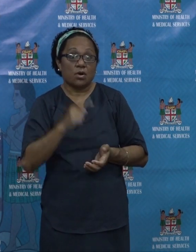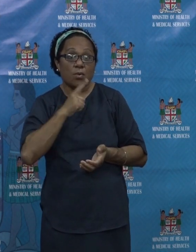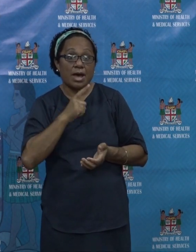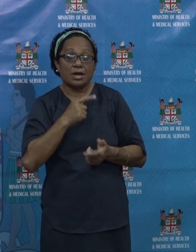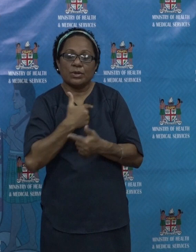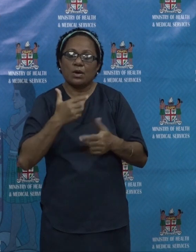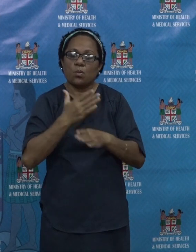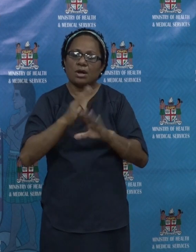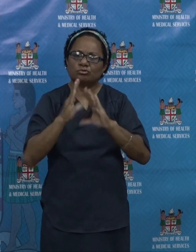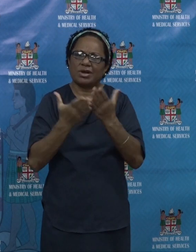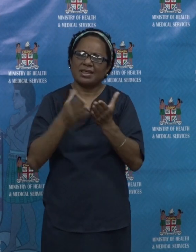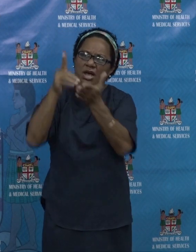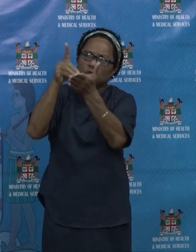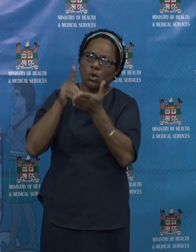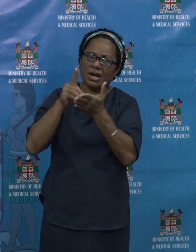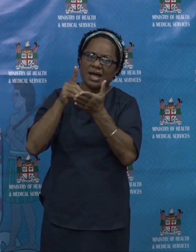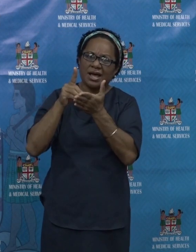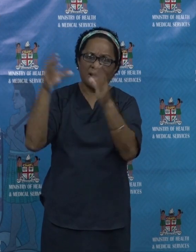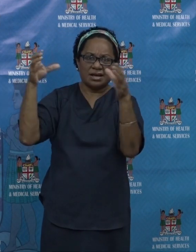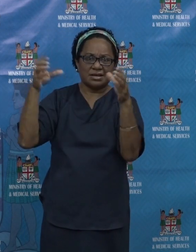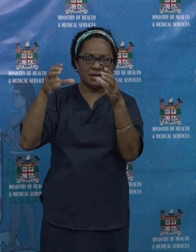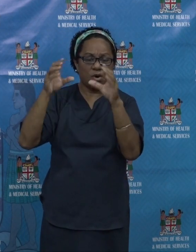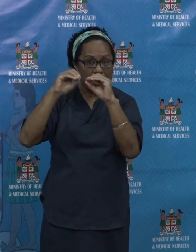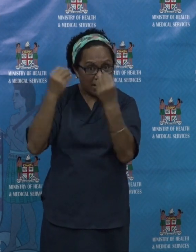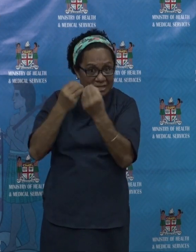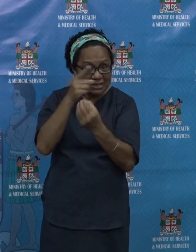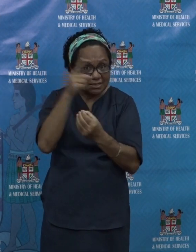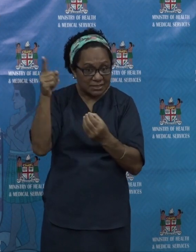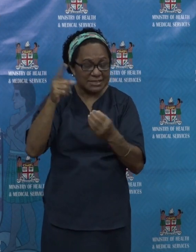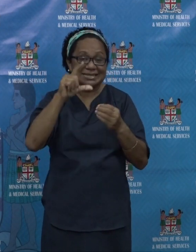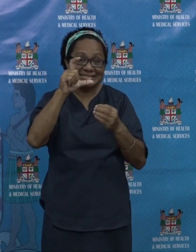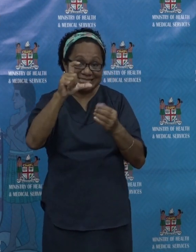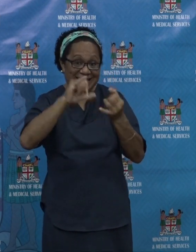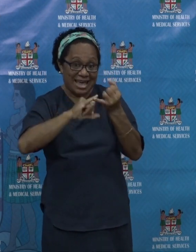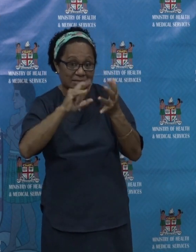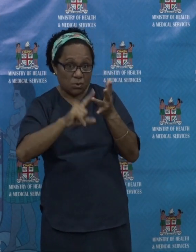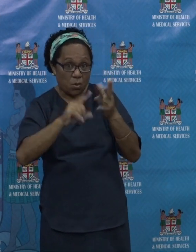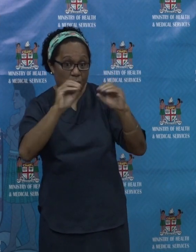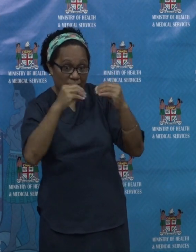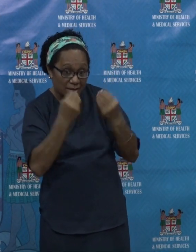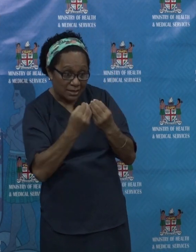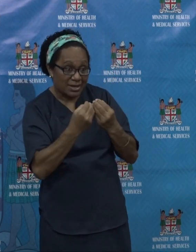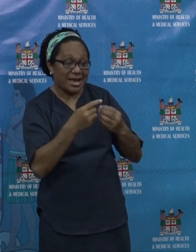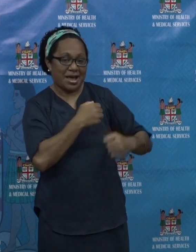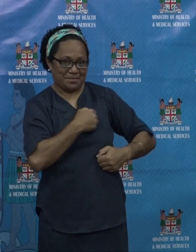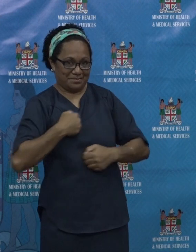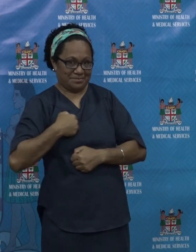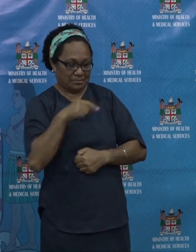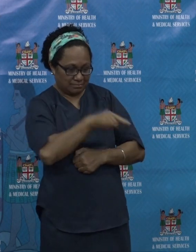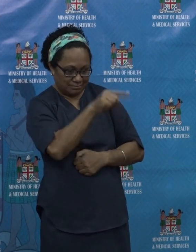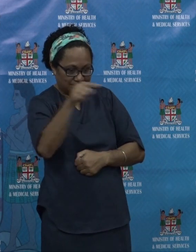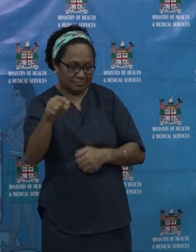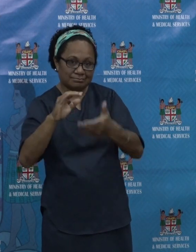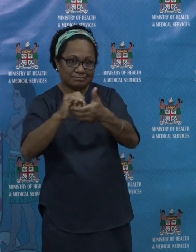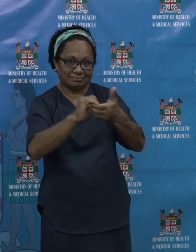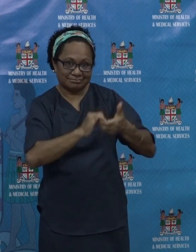donor agencies, CSOs, and our military and naval partners. We have refocused our